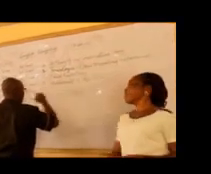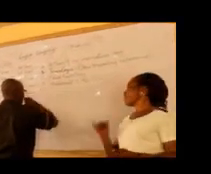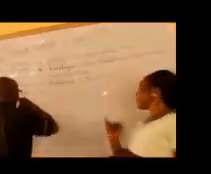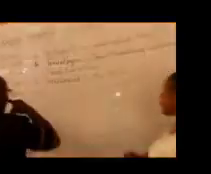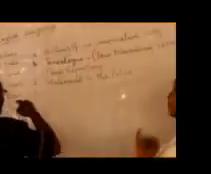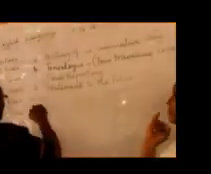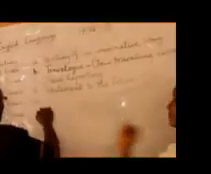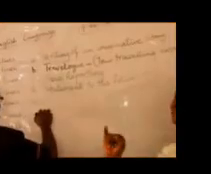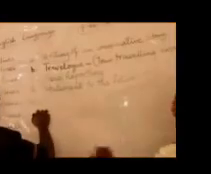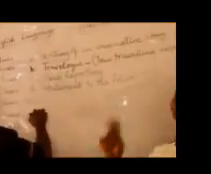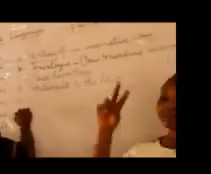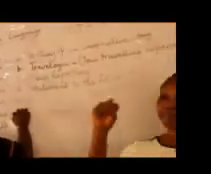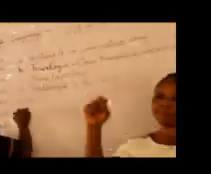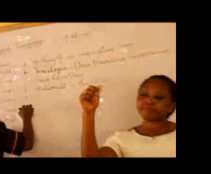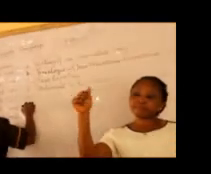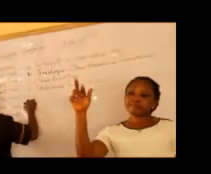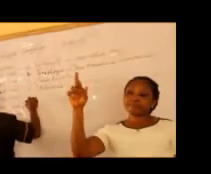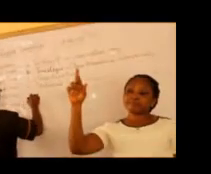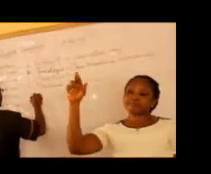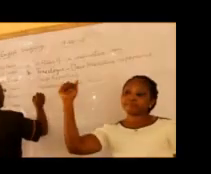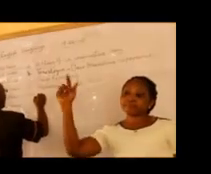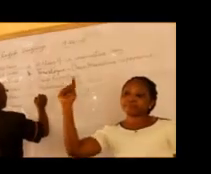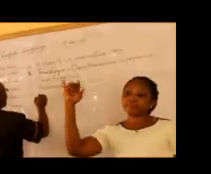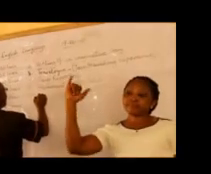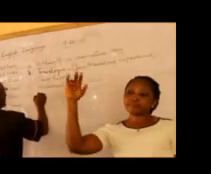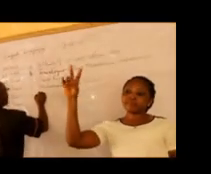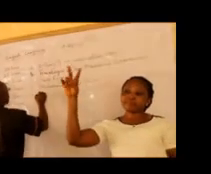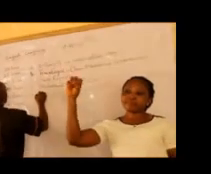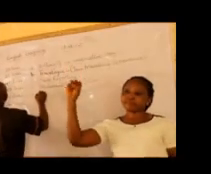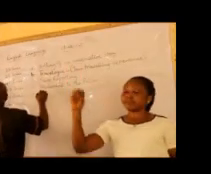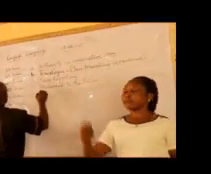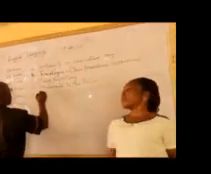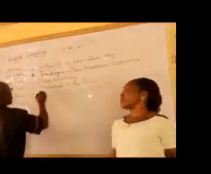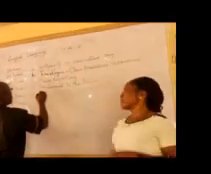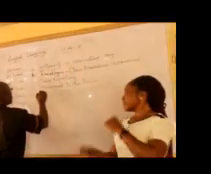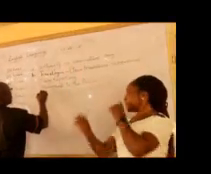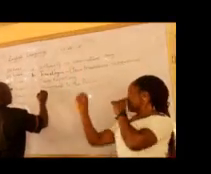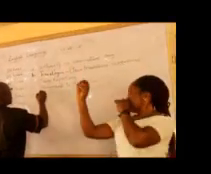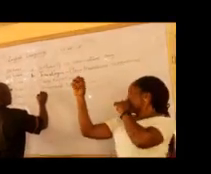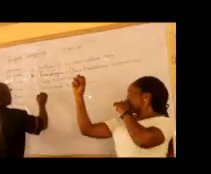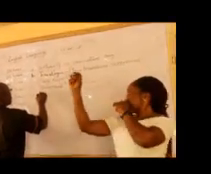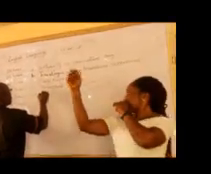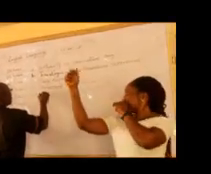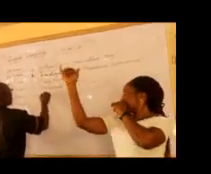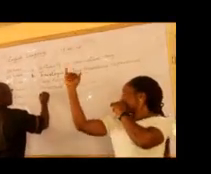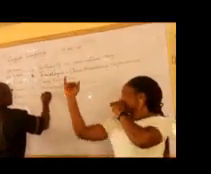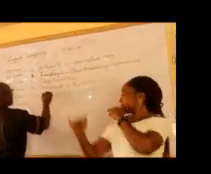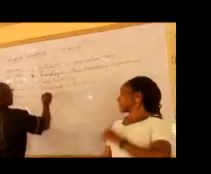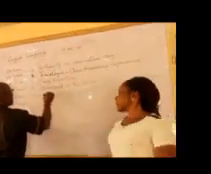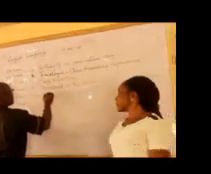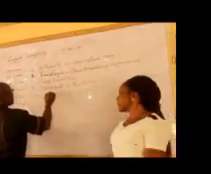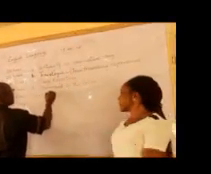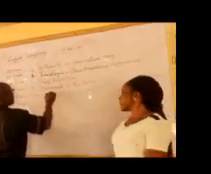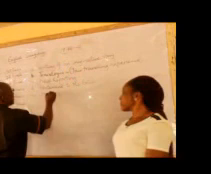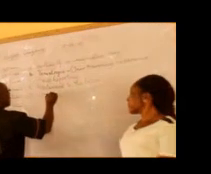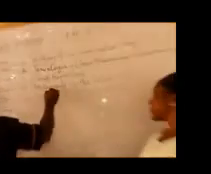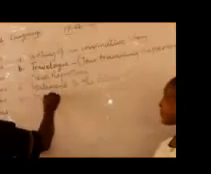narrative essay. Then the fifth one is social